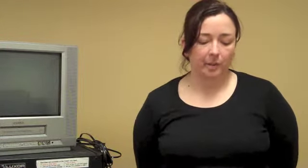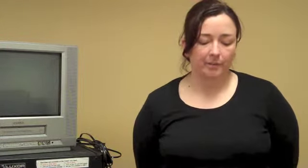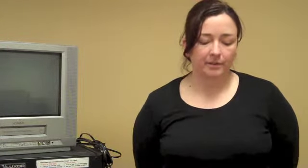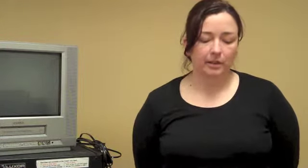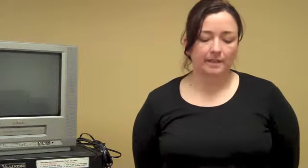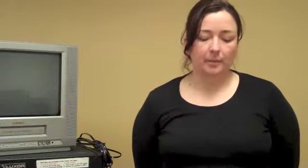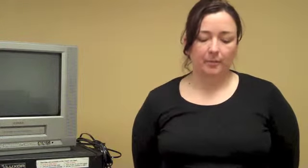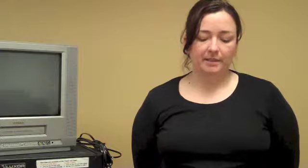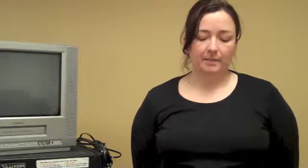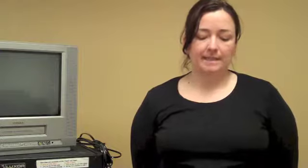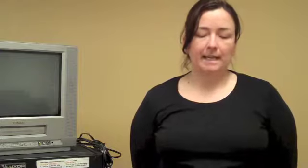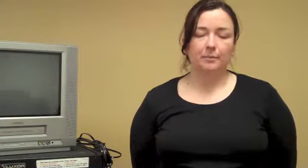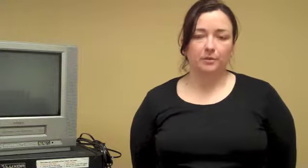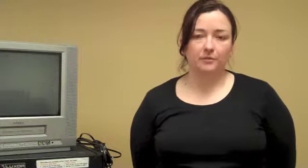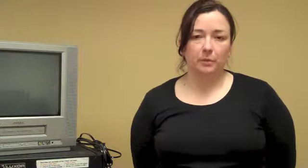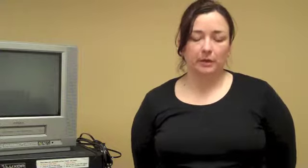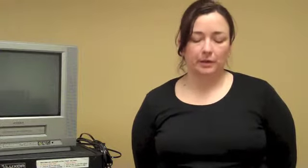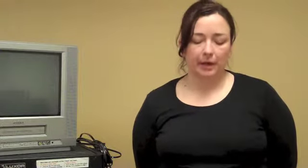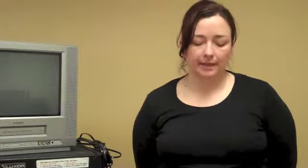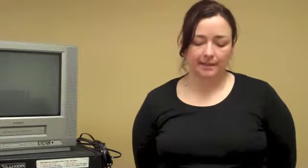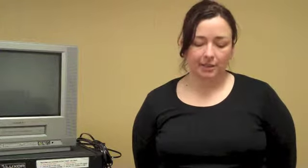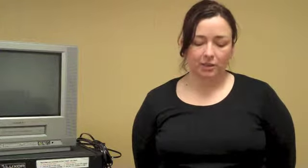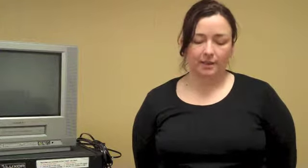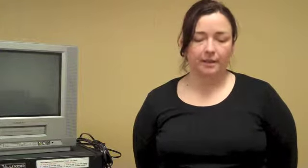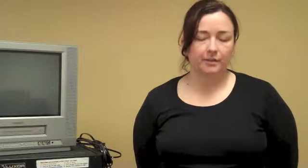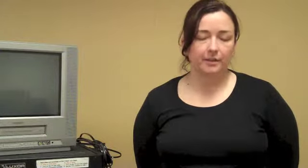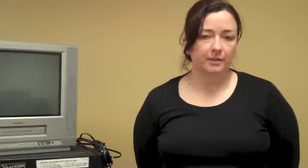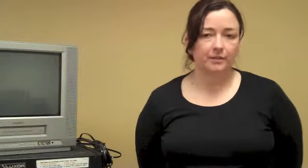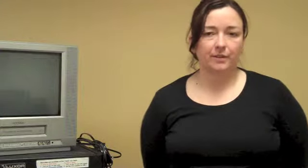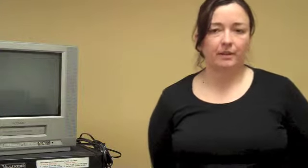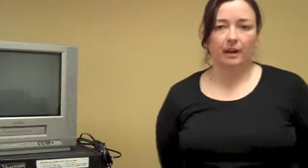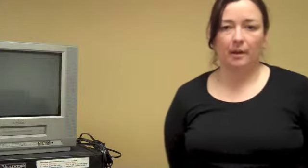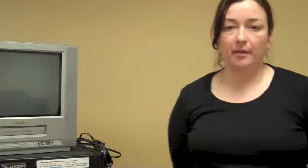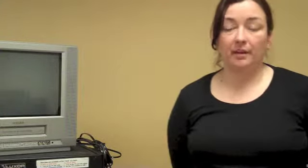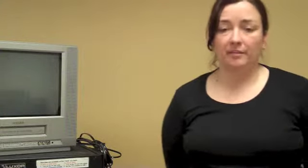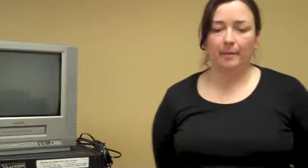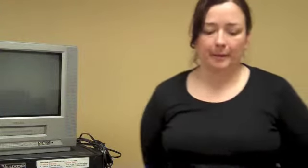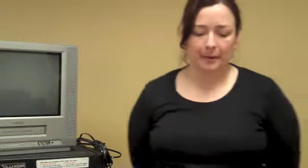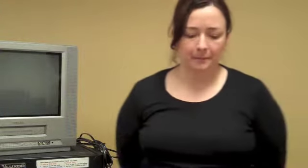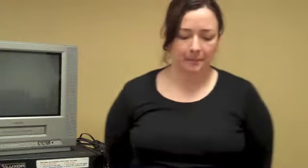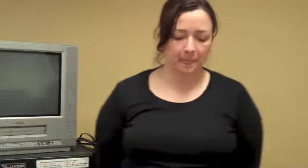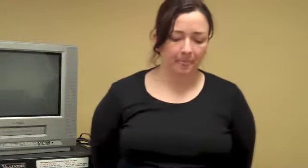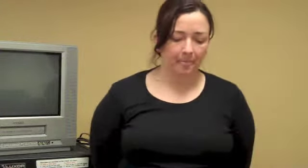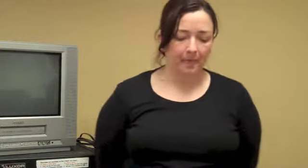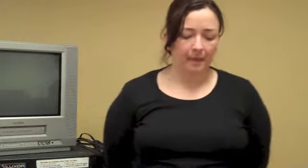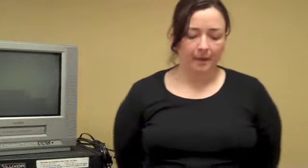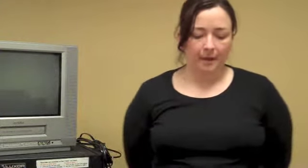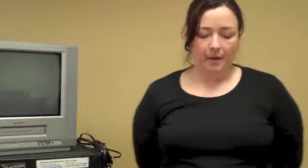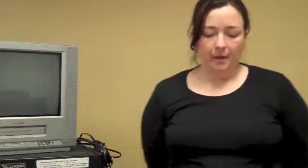they couldn't come up with this. So let's come up with some examples for condensation. There's a million of them out there.